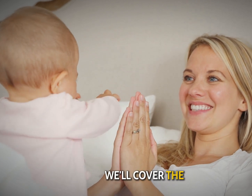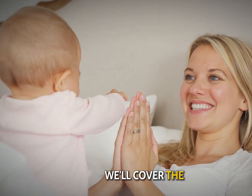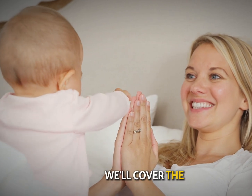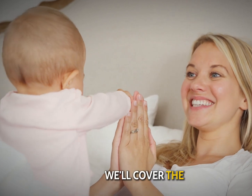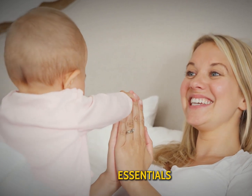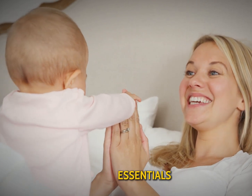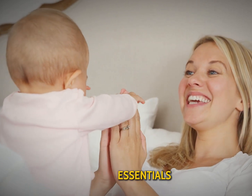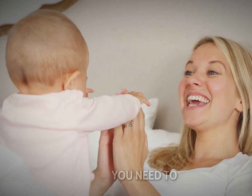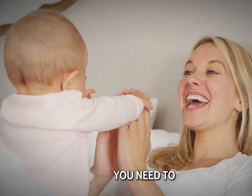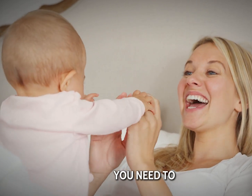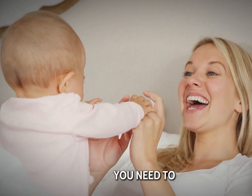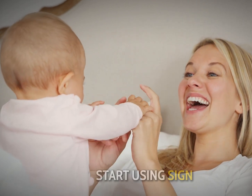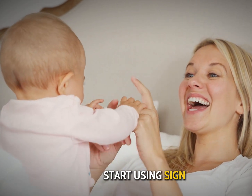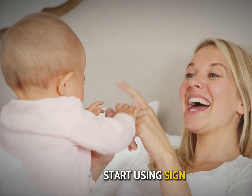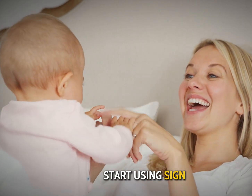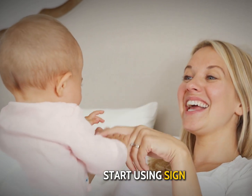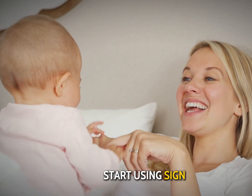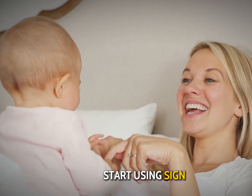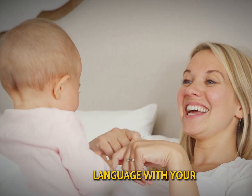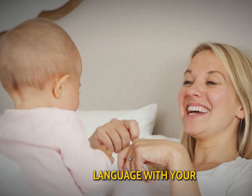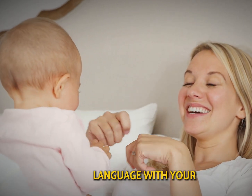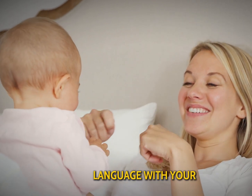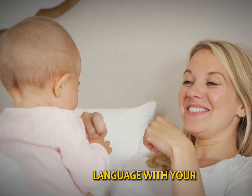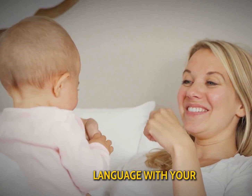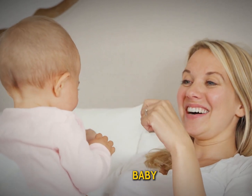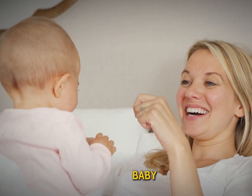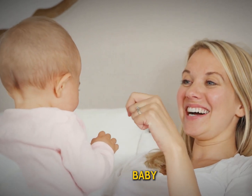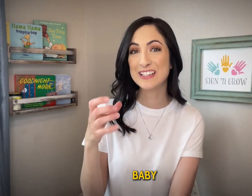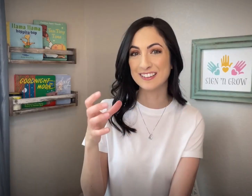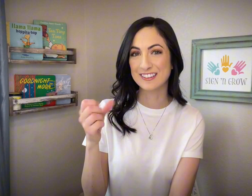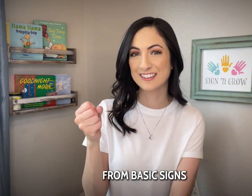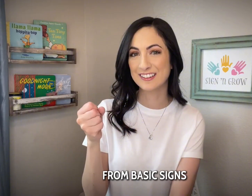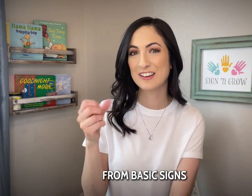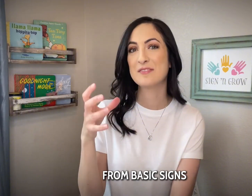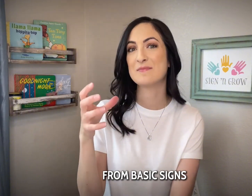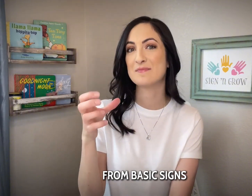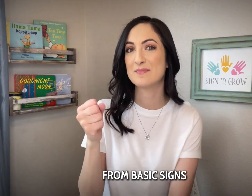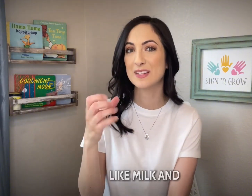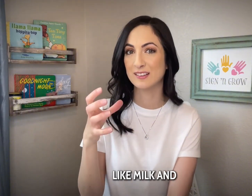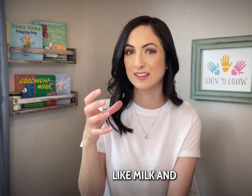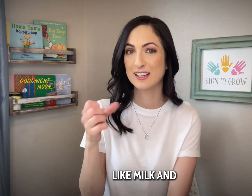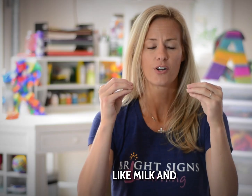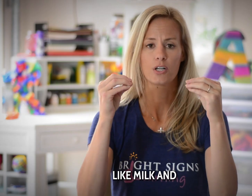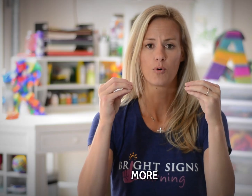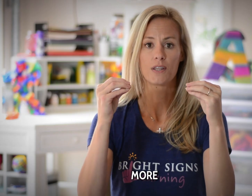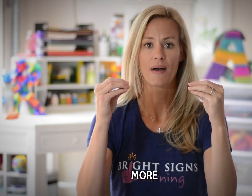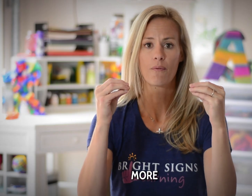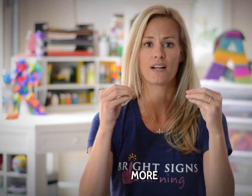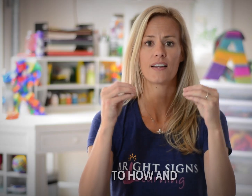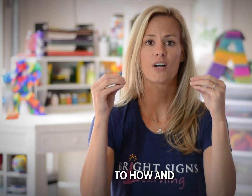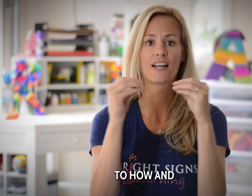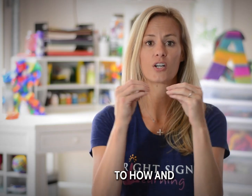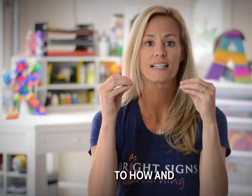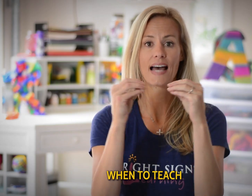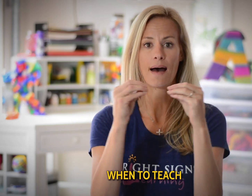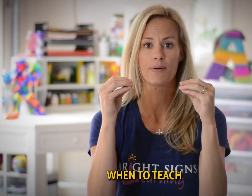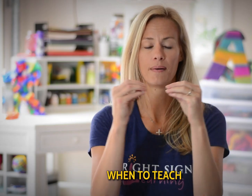the essentials you need to start using sign language with your baby, from basic signs like milk and more to how and when to teach